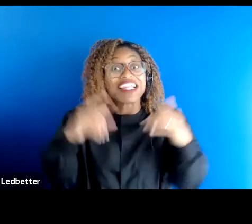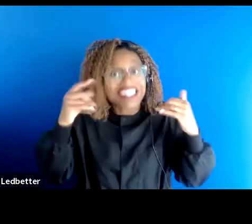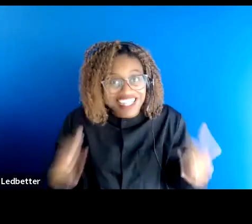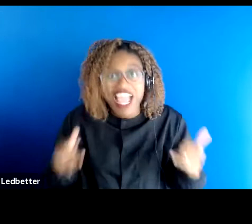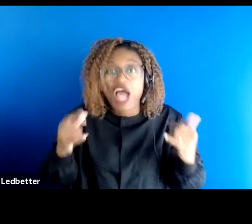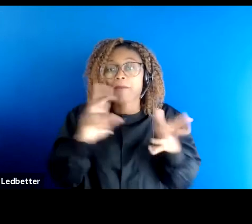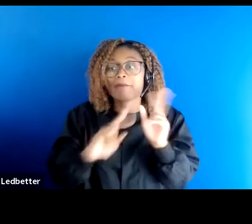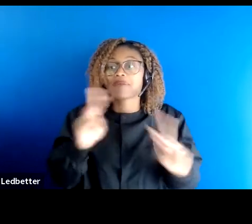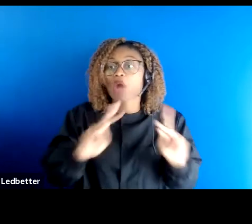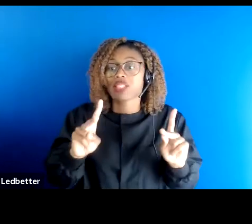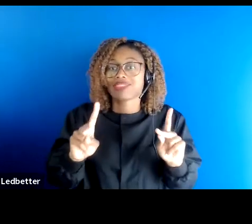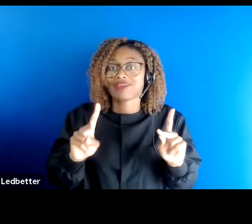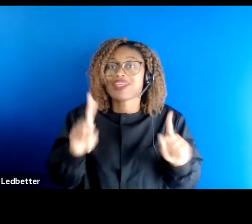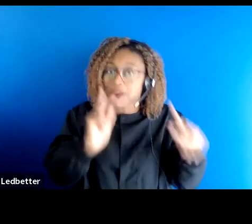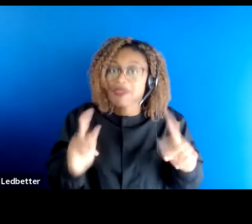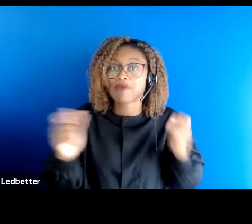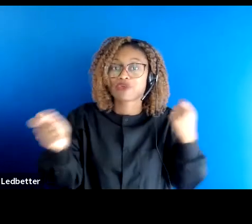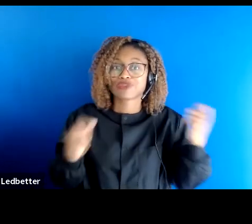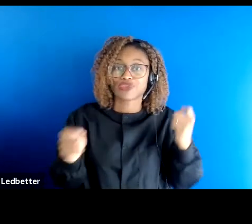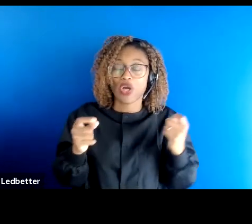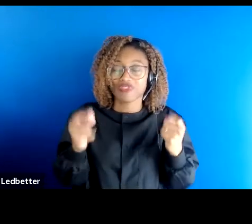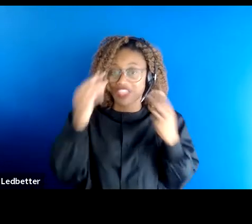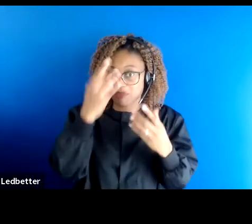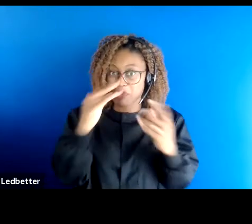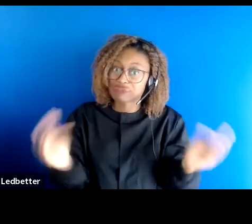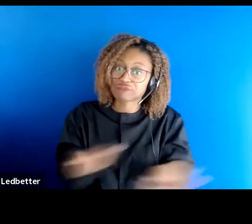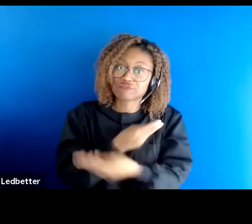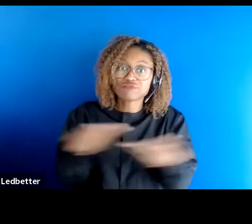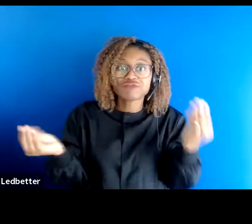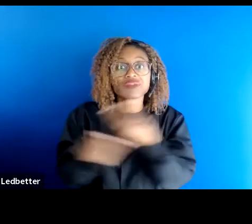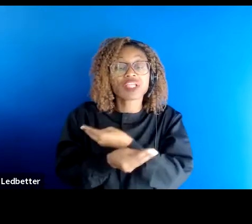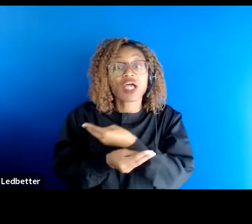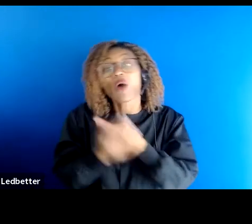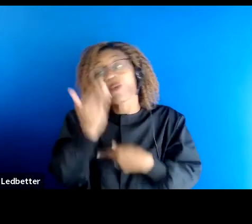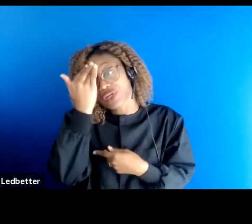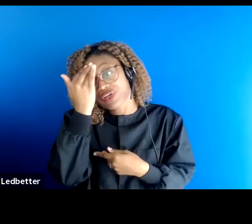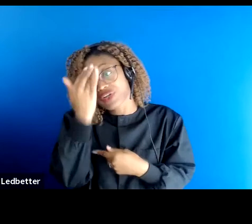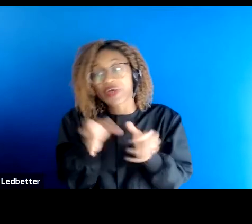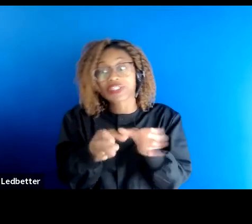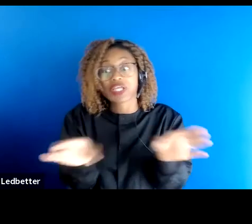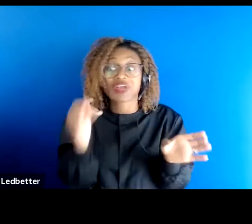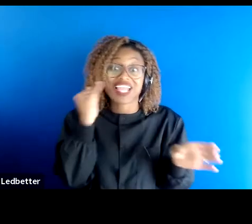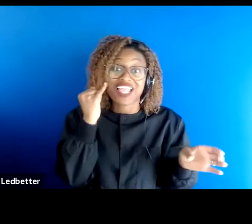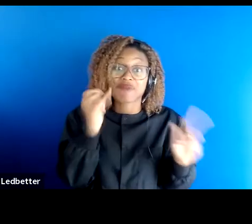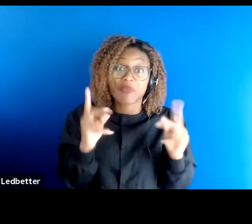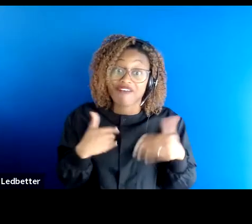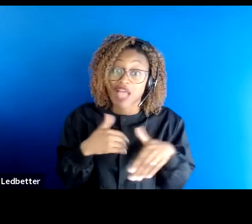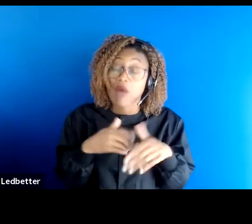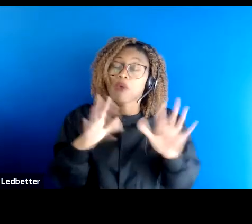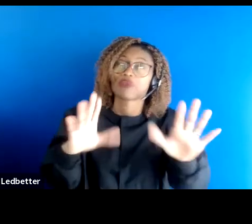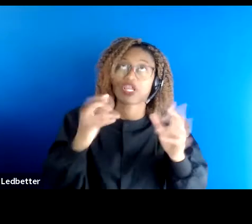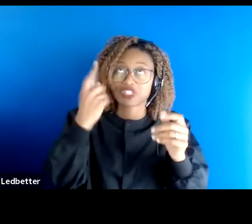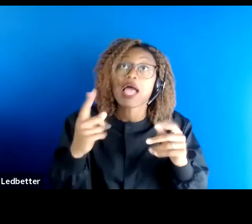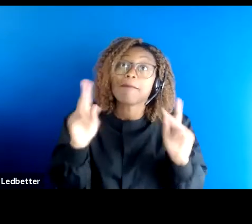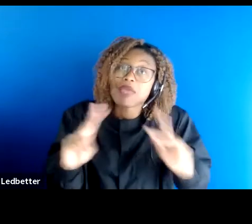is, when it becomes disaggregated, is, number one, more people have access to it, which is the positive. But then also